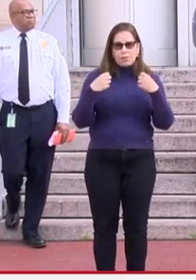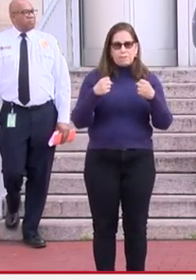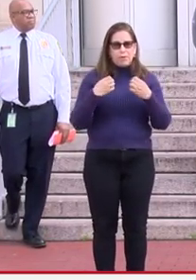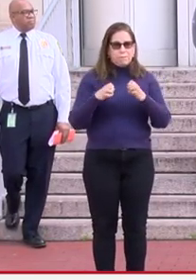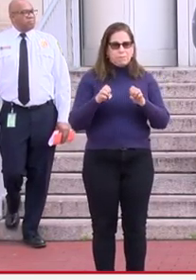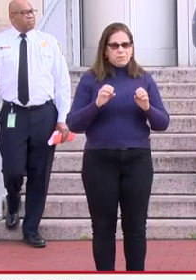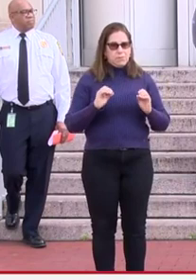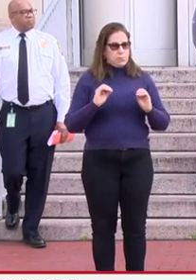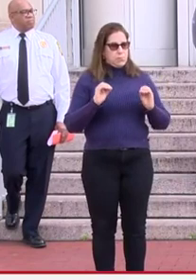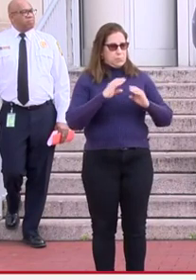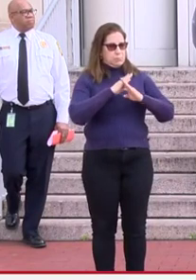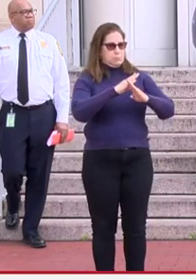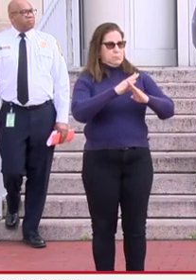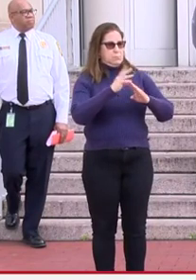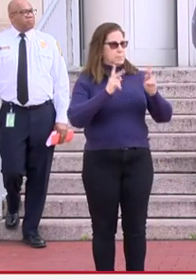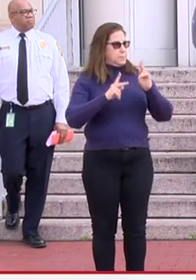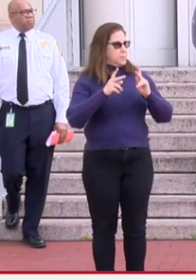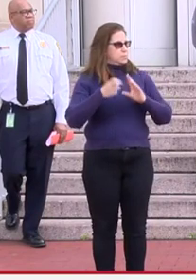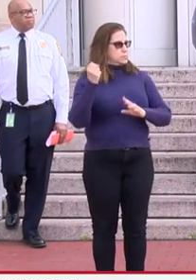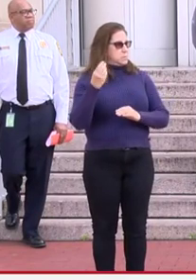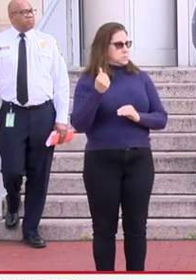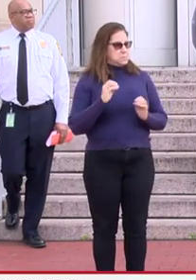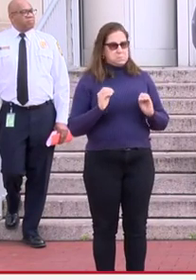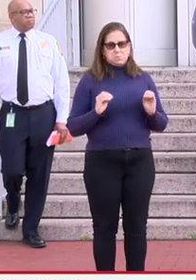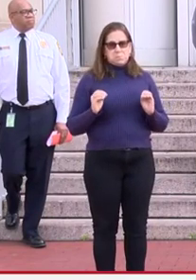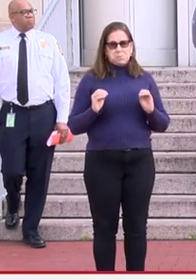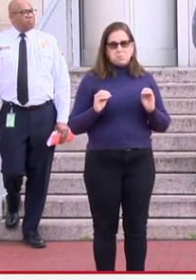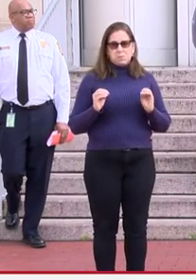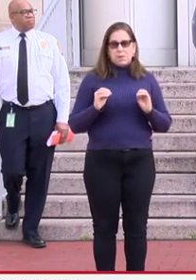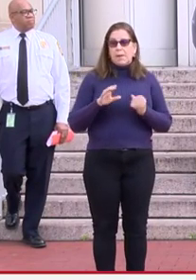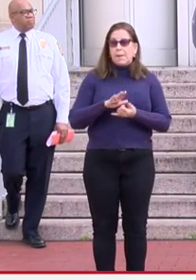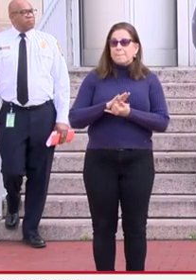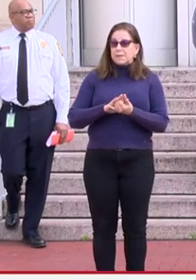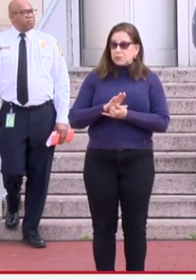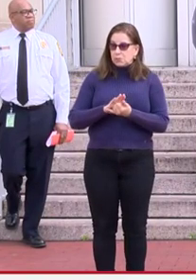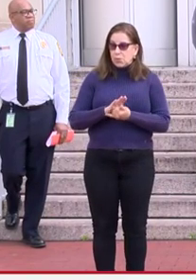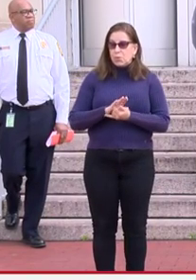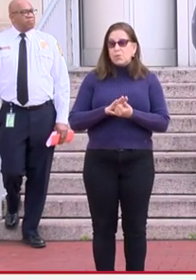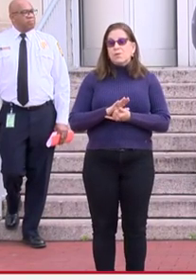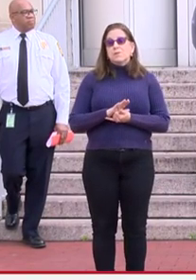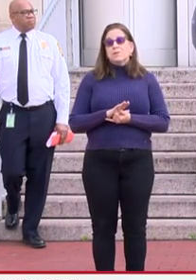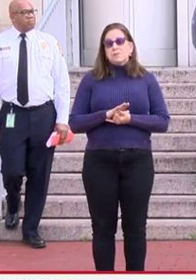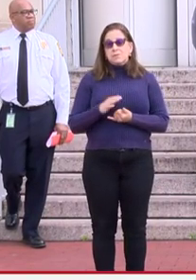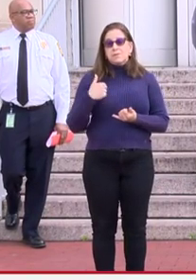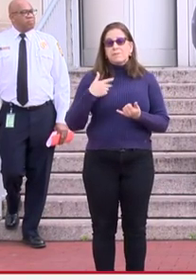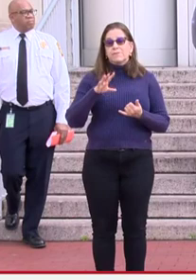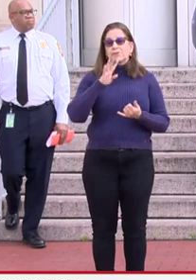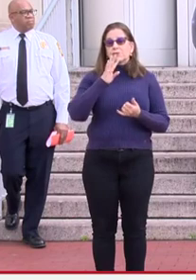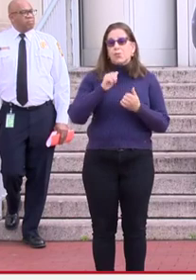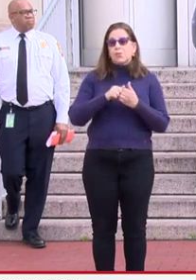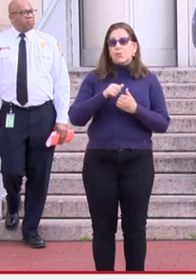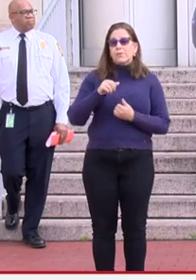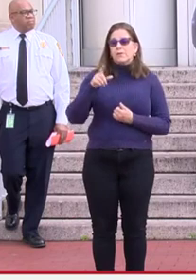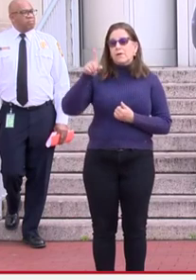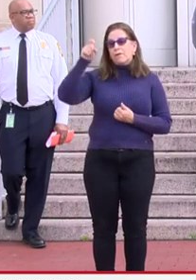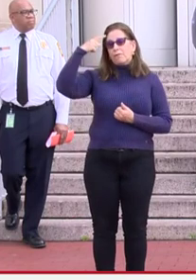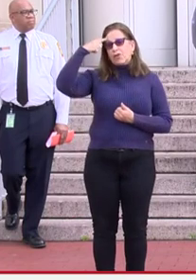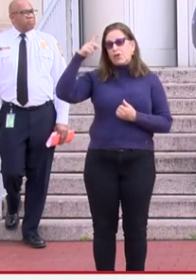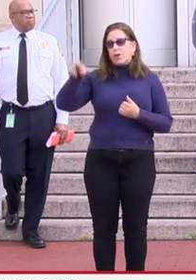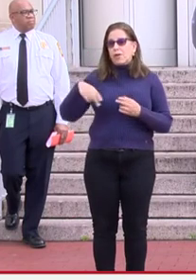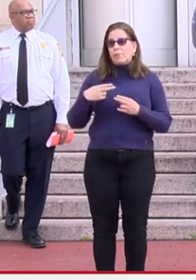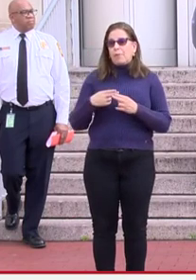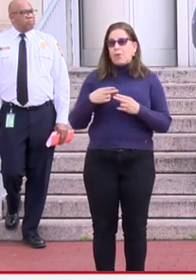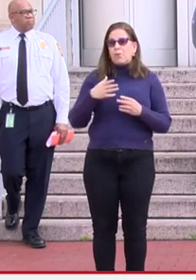it relates to Metro, I did talk to Governor Hogan today about our regional issues and how critical